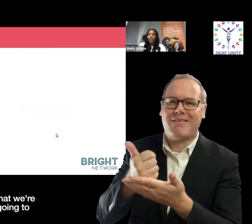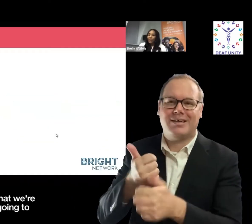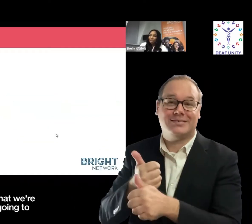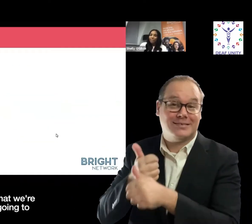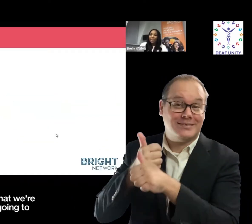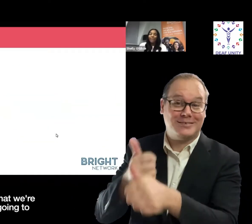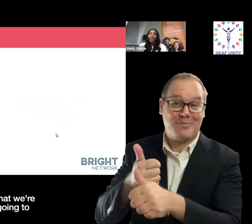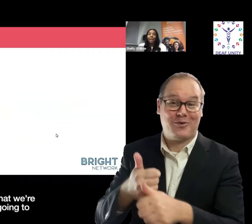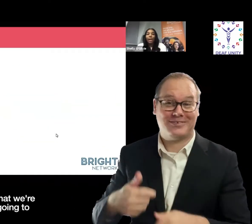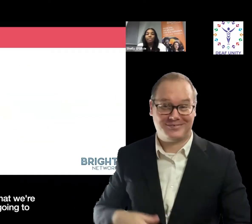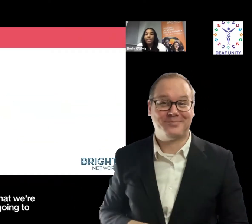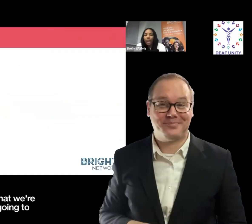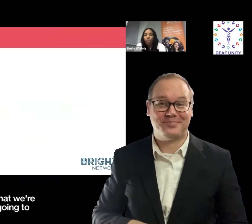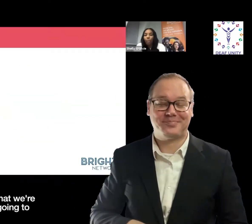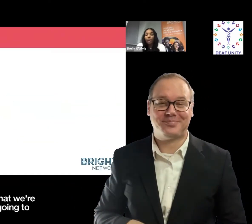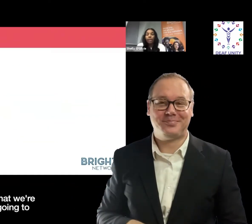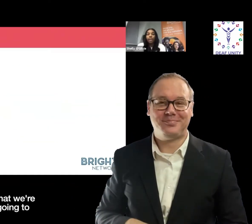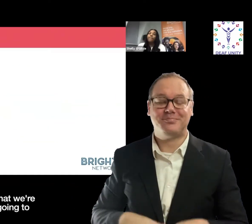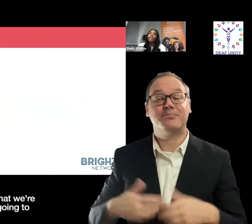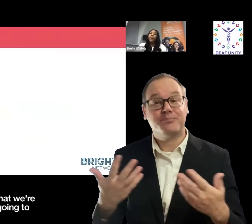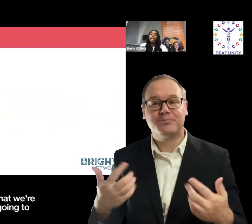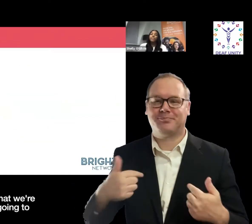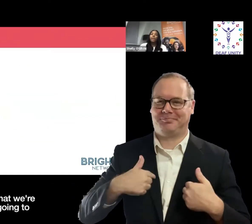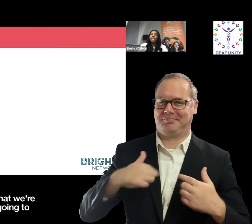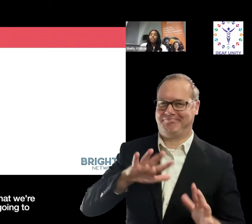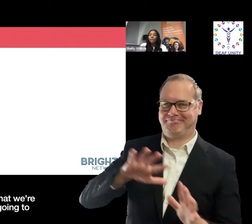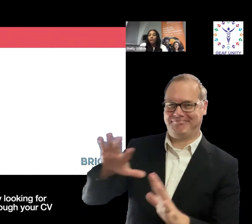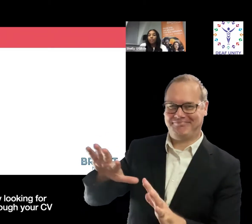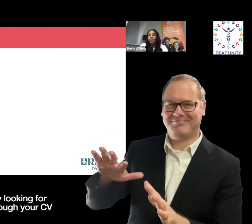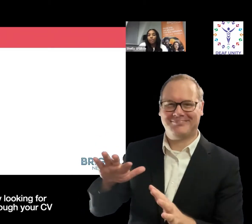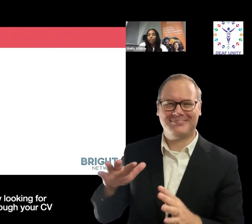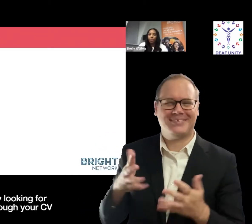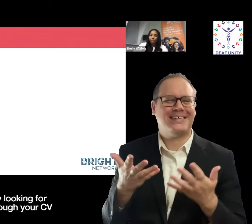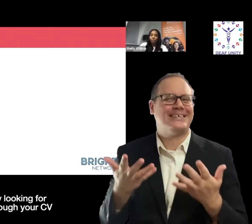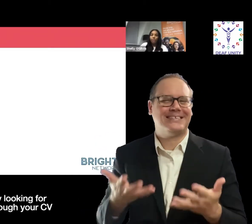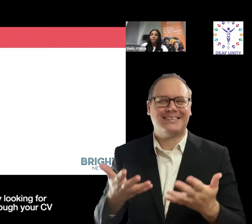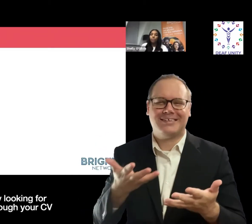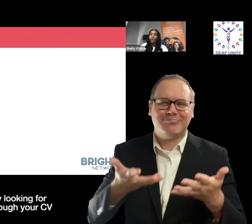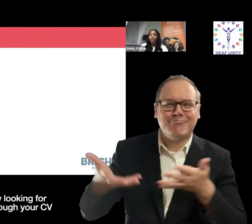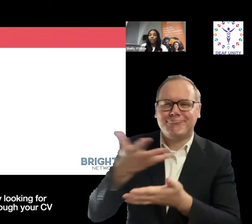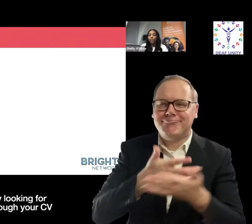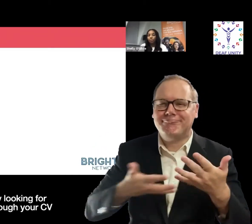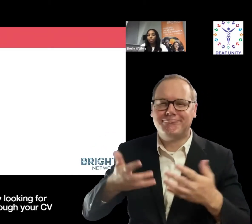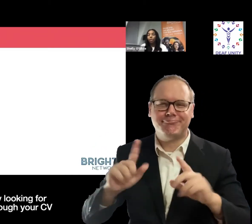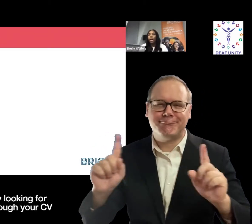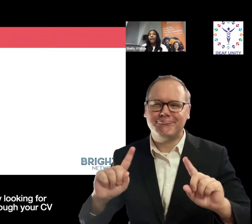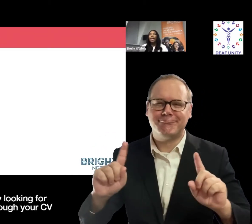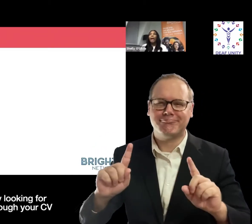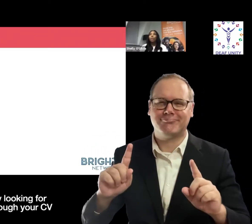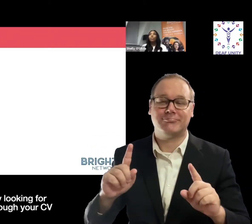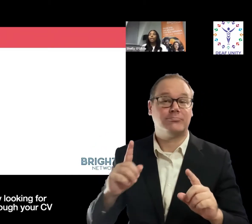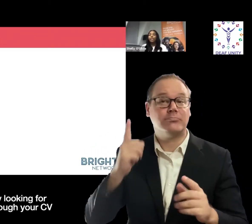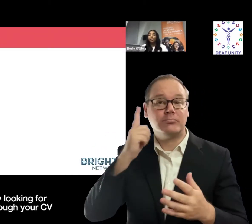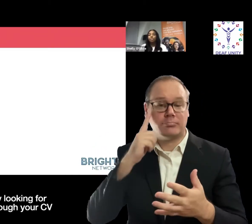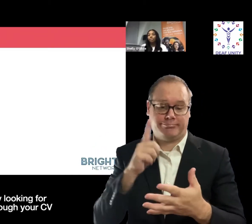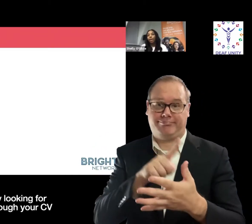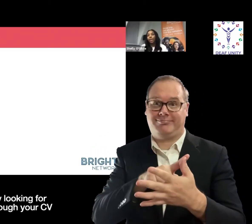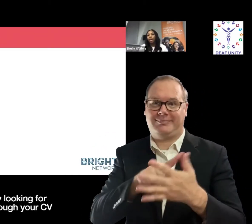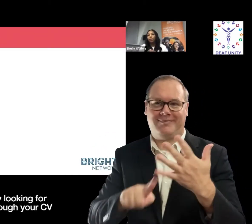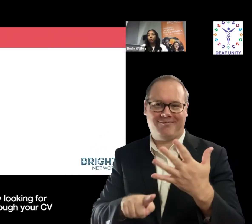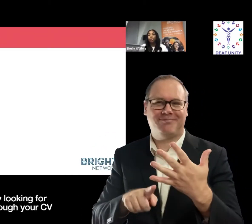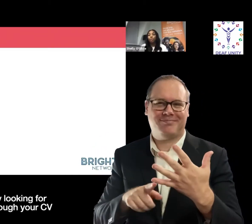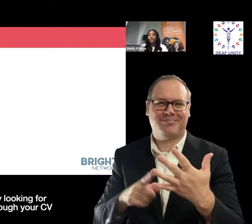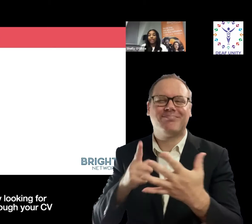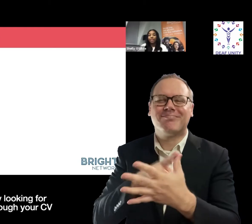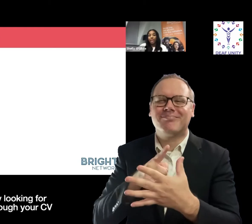So enough about me. Today, what we're going to cover is, firstly, we're going to dive into what employers are really looking for and how you can exemplify